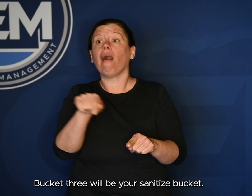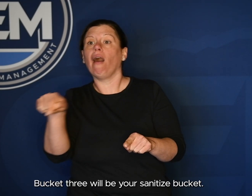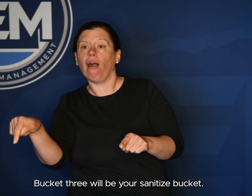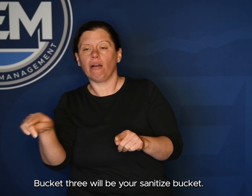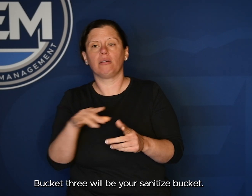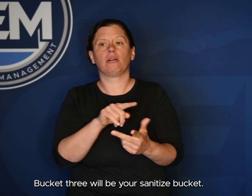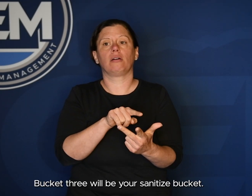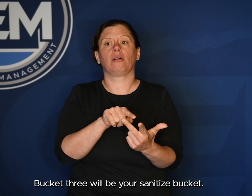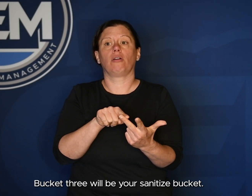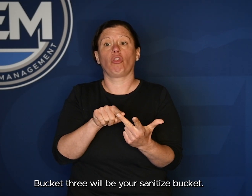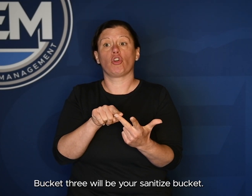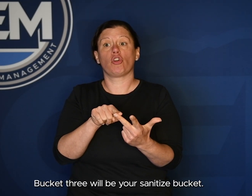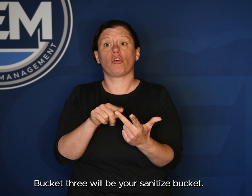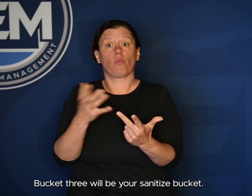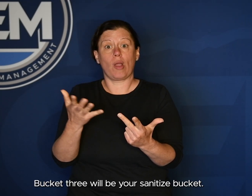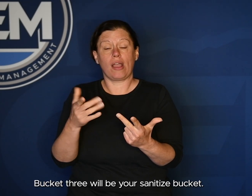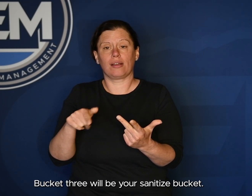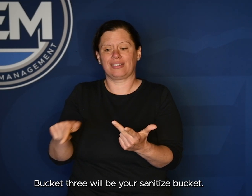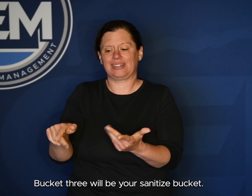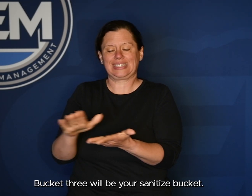Bucket 3 will be your sanitize bucket.